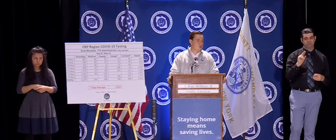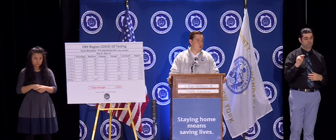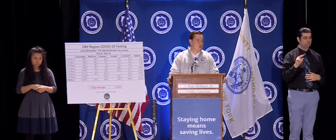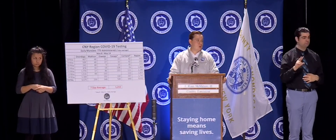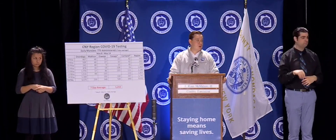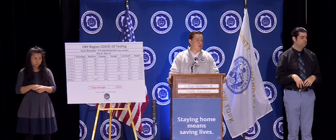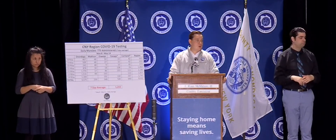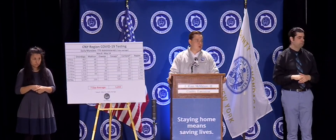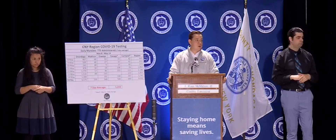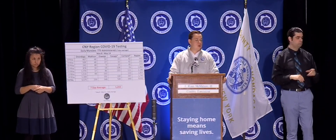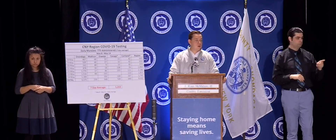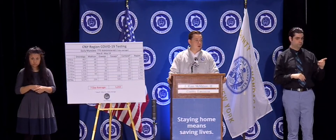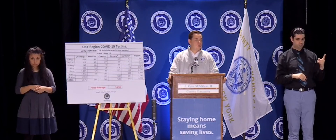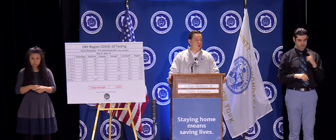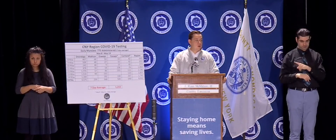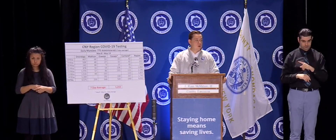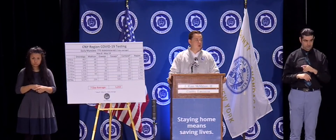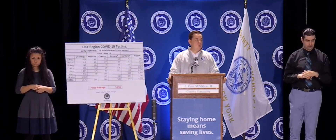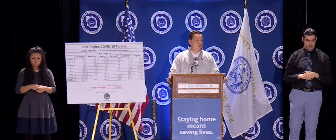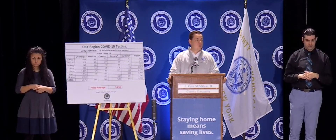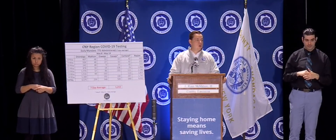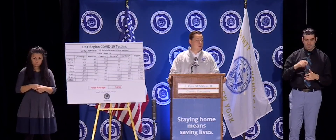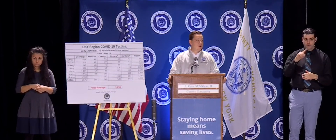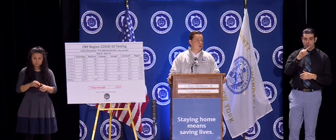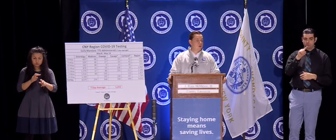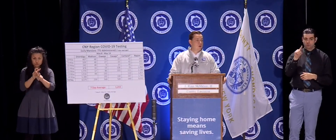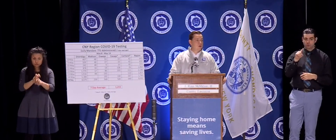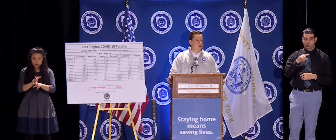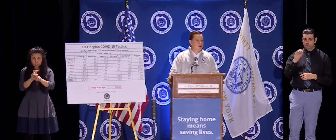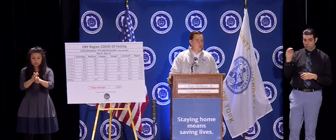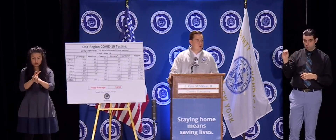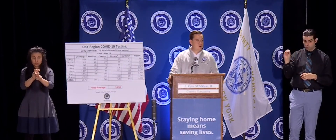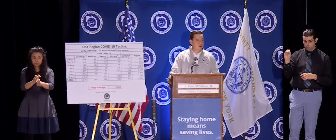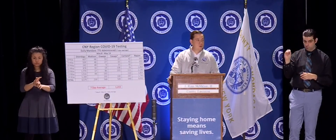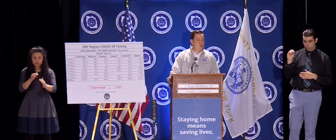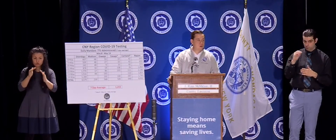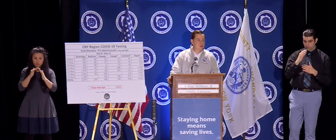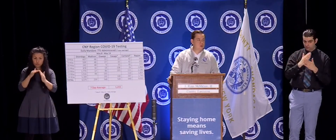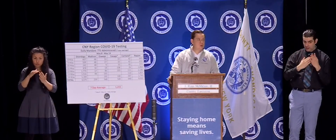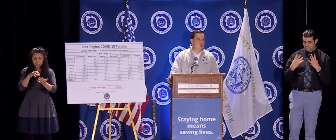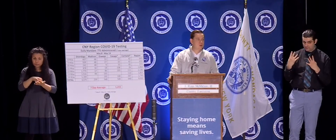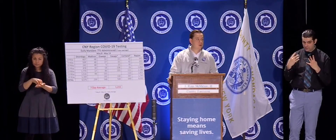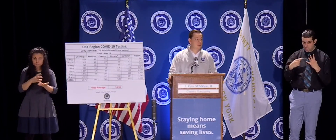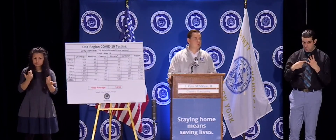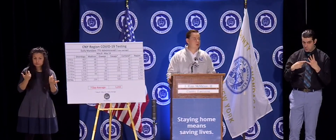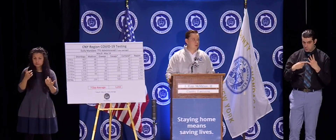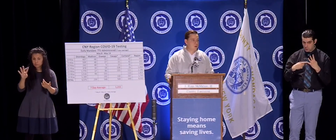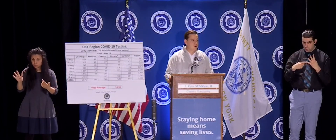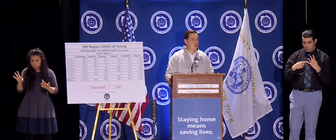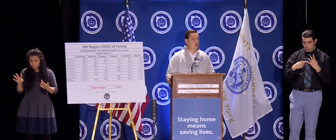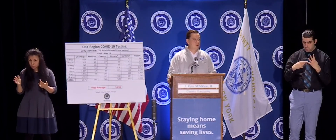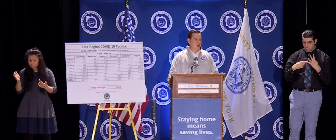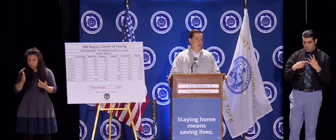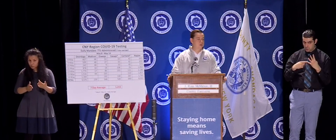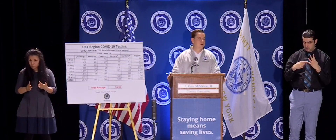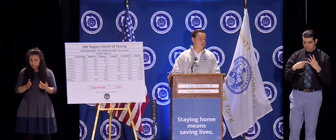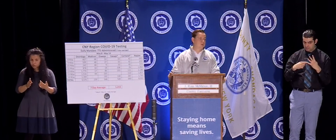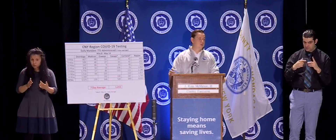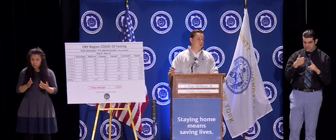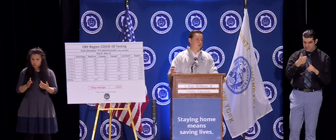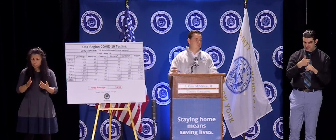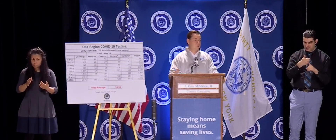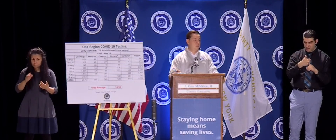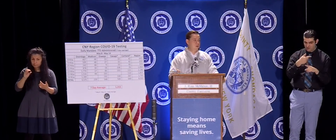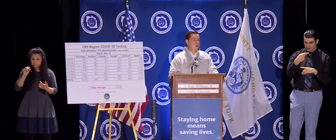for the zoo? I mean, it seems like right now it would be phase 4, except that it is a little bit special that it's a park, and Right. perhaps there